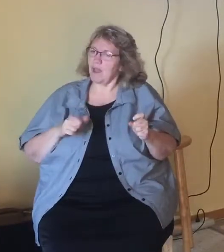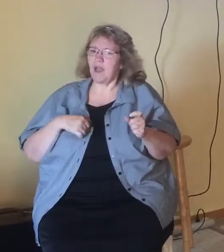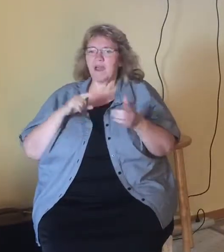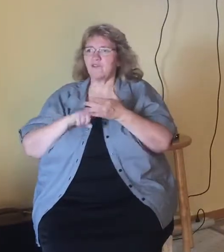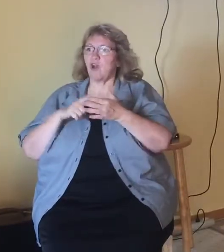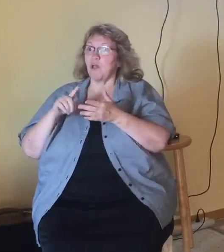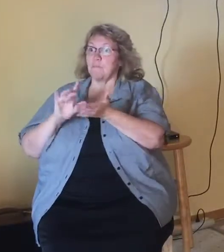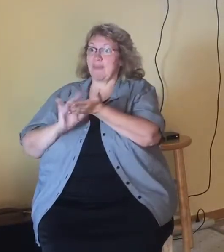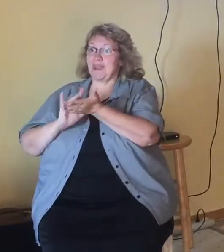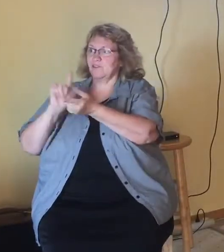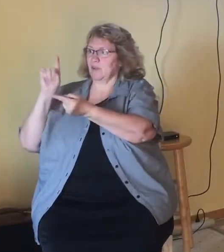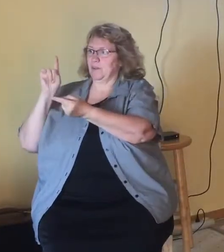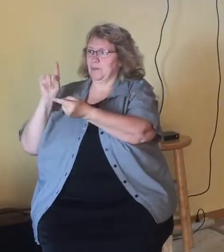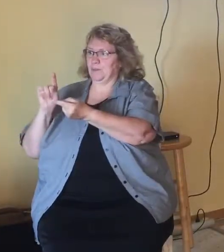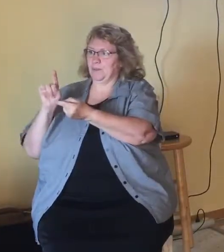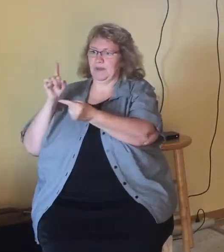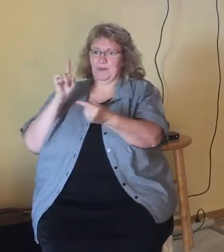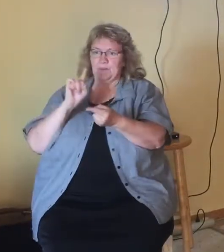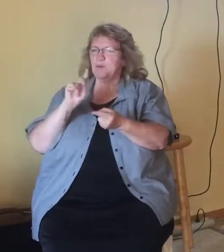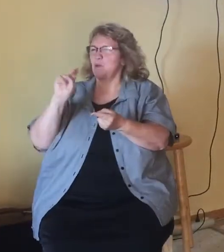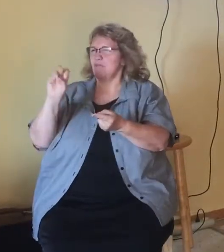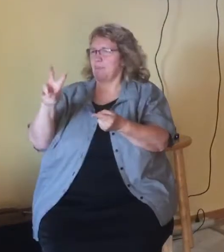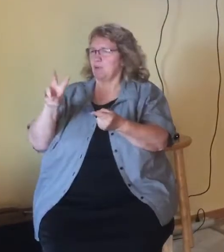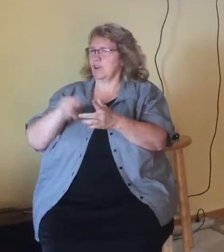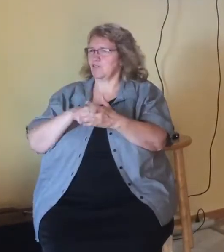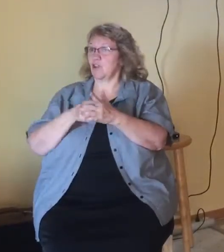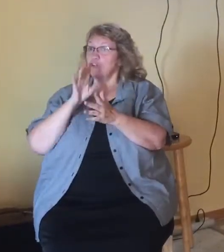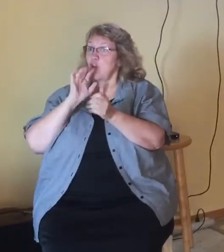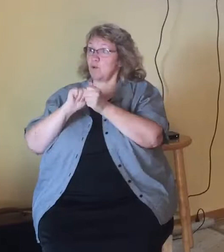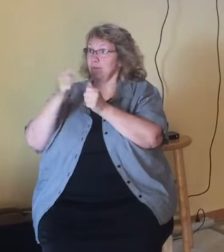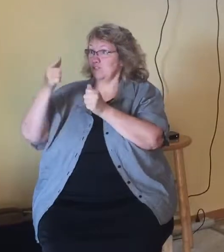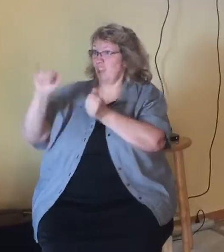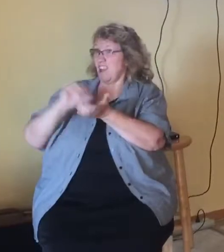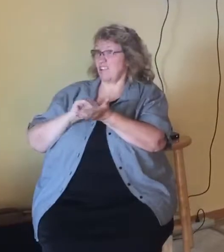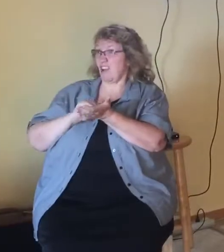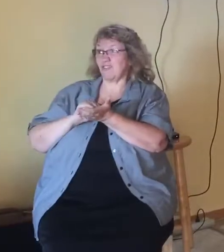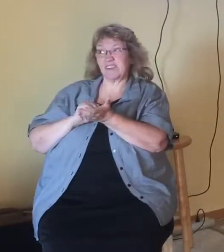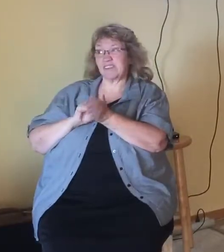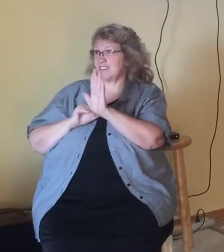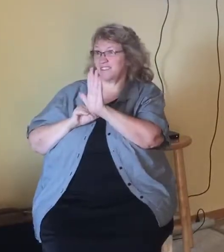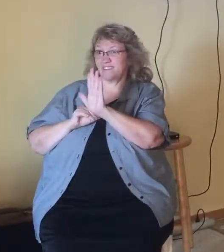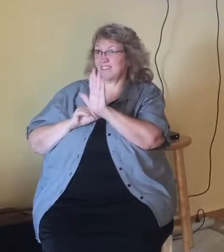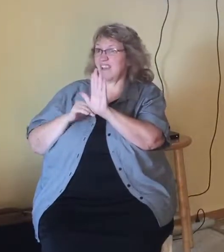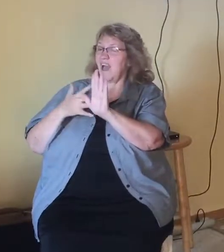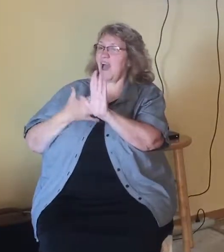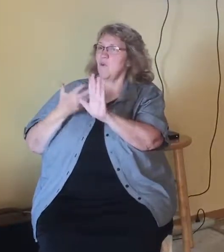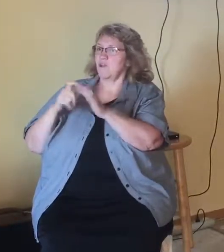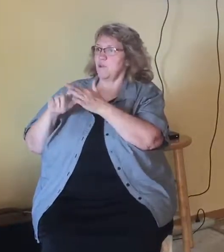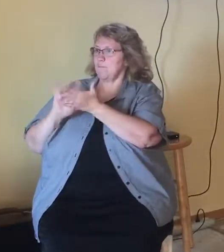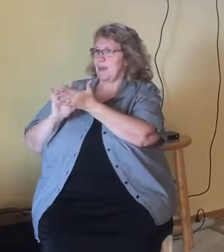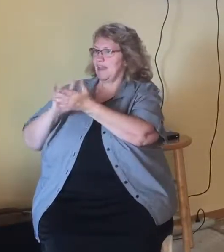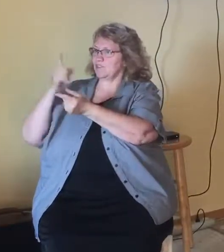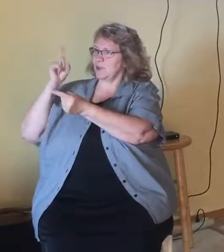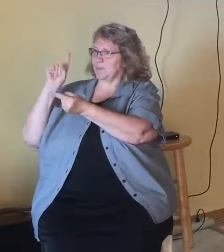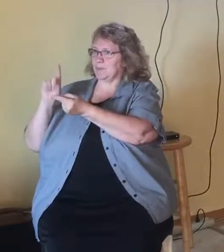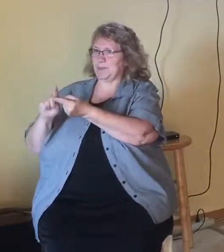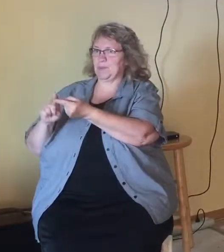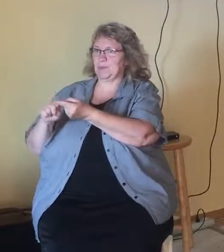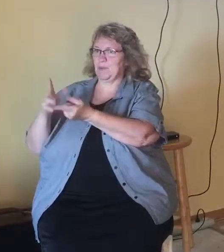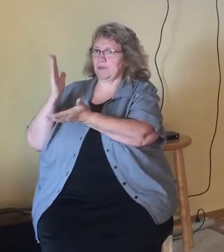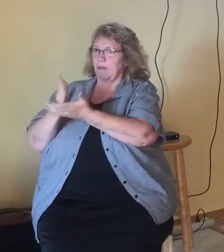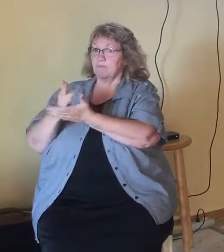wean myself off slowly in about middle of November. I talked to my GI doctor and I said, "I want to wean myself off of this